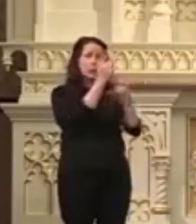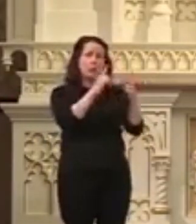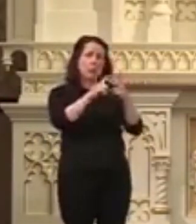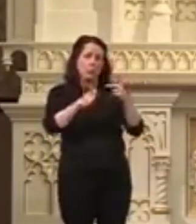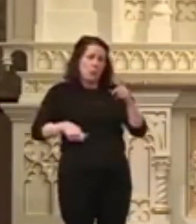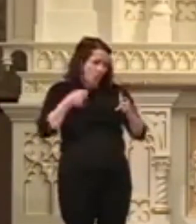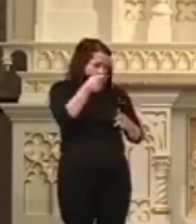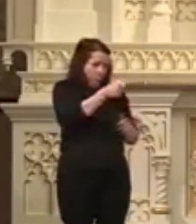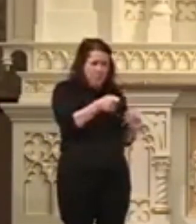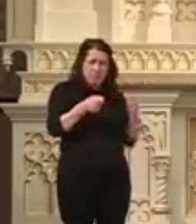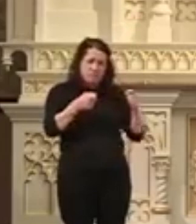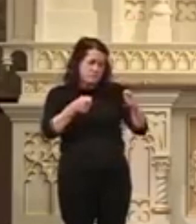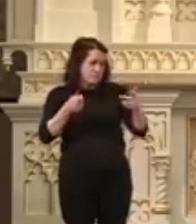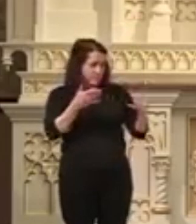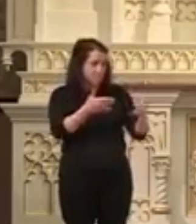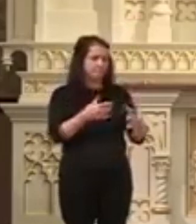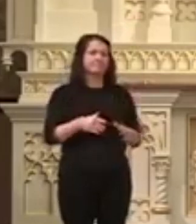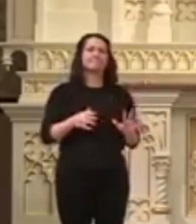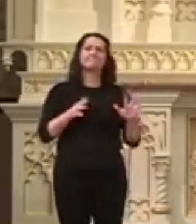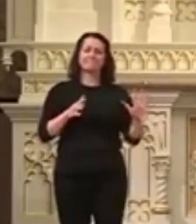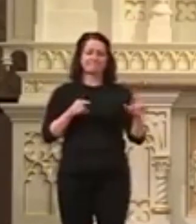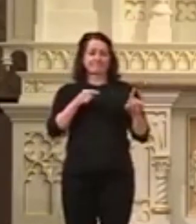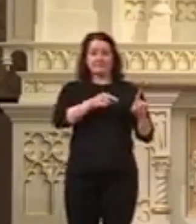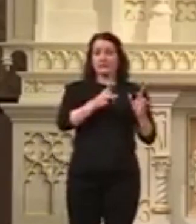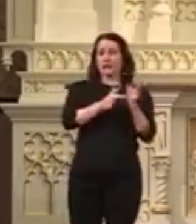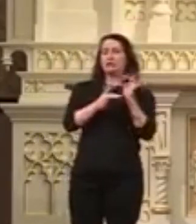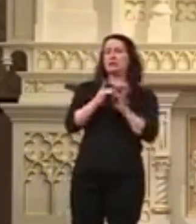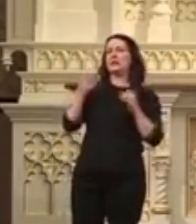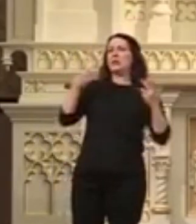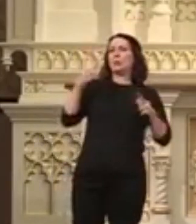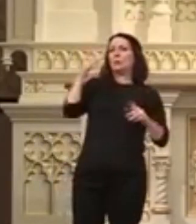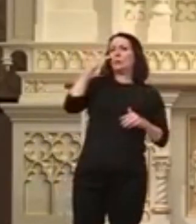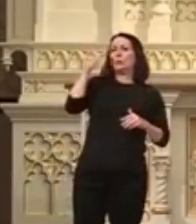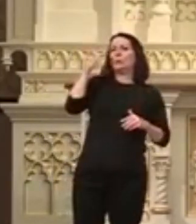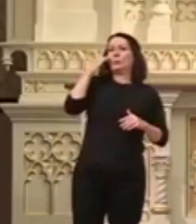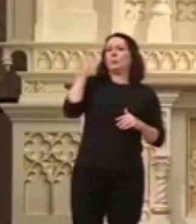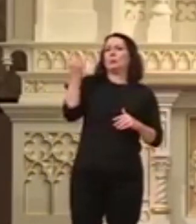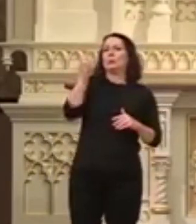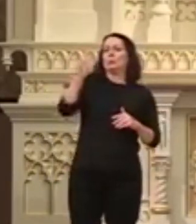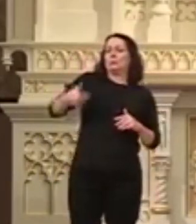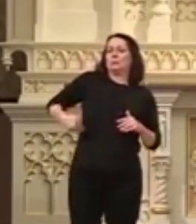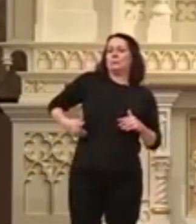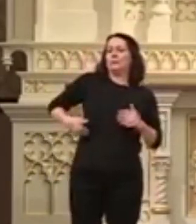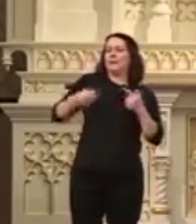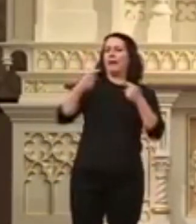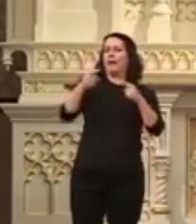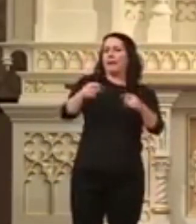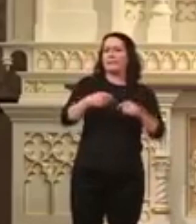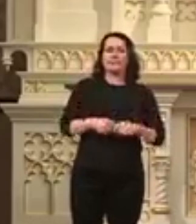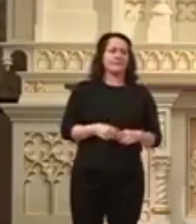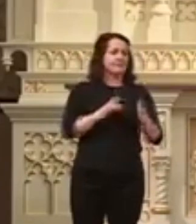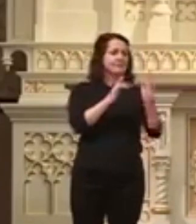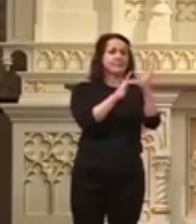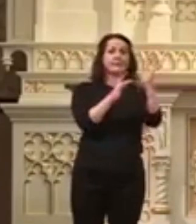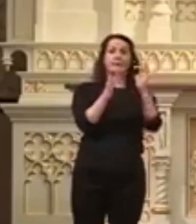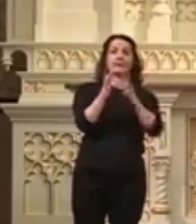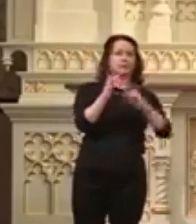Jesus, knowing everything that was going to happen to him, went out and said to them,